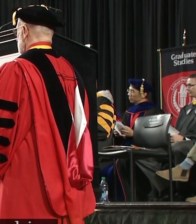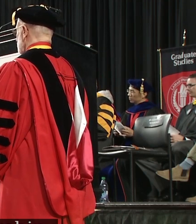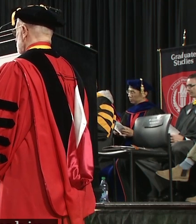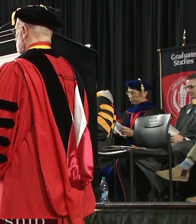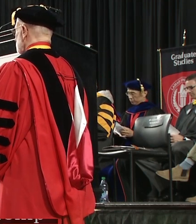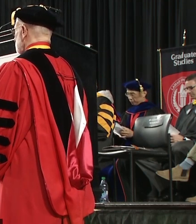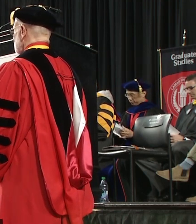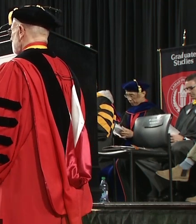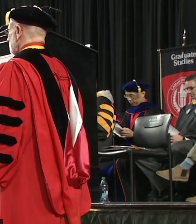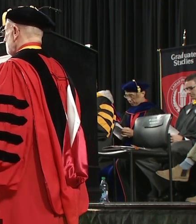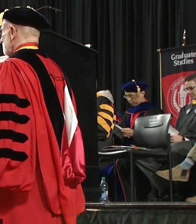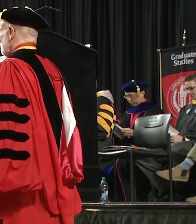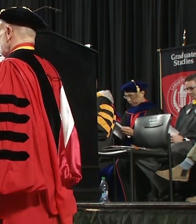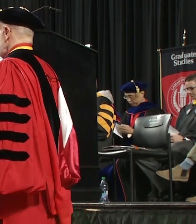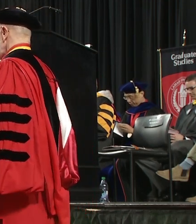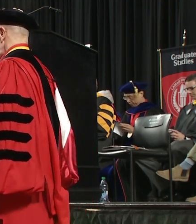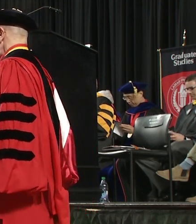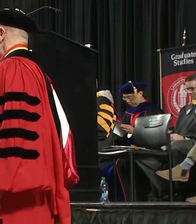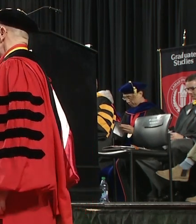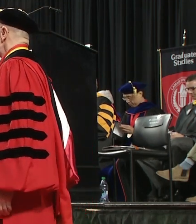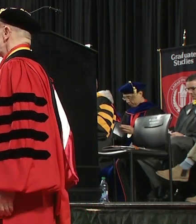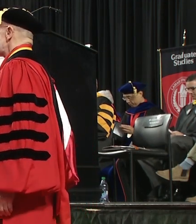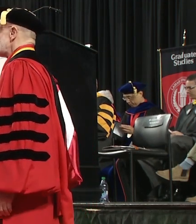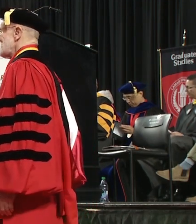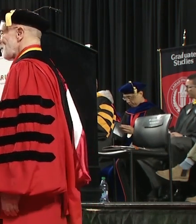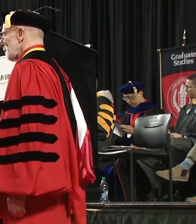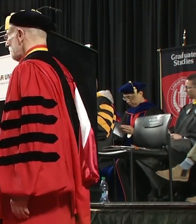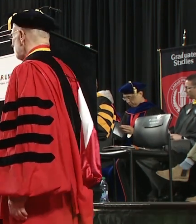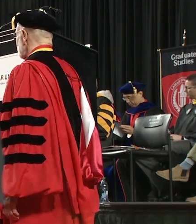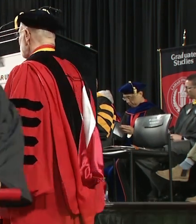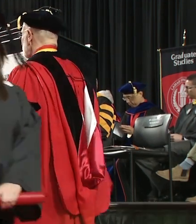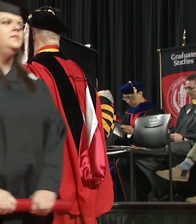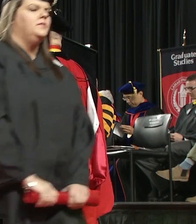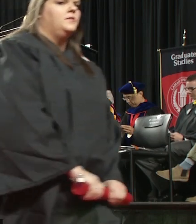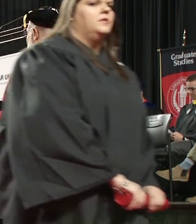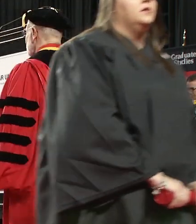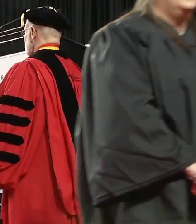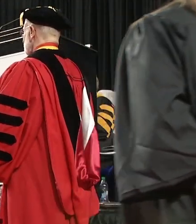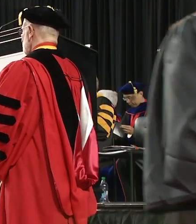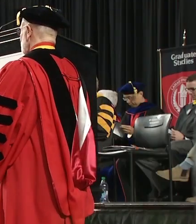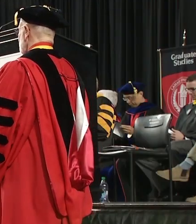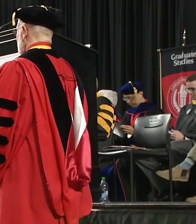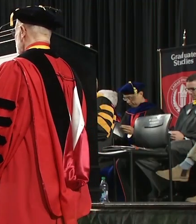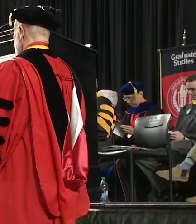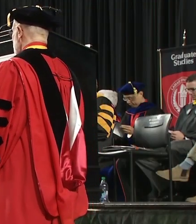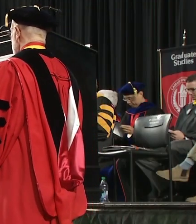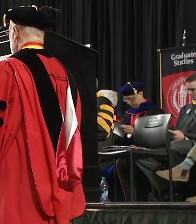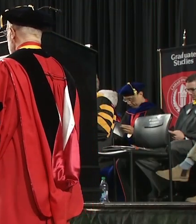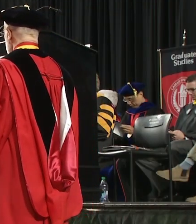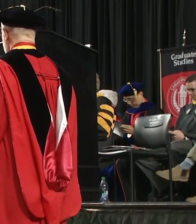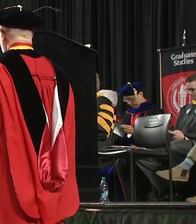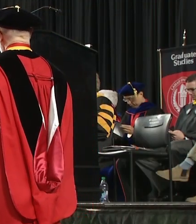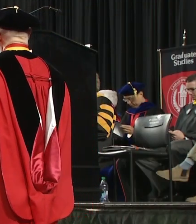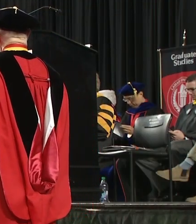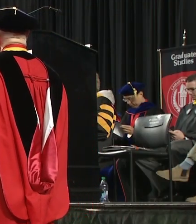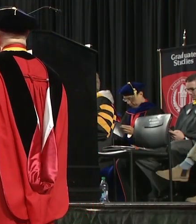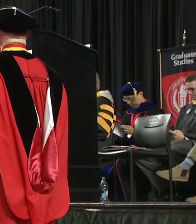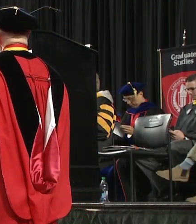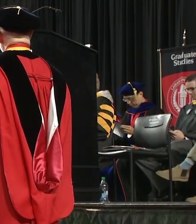Bachelor of Business Administration in General Business, Kathleen Jo Hoopengardner, summa cum